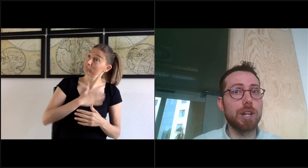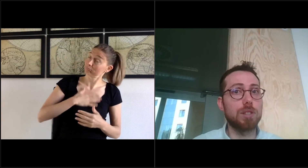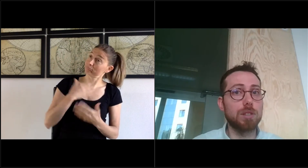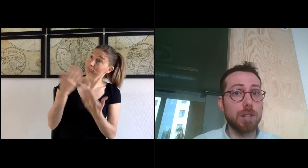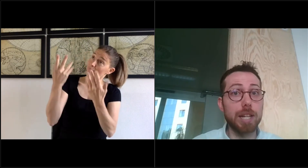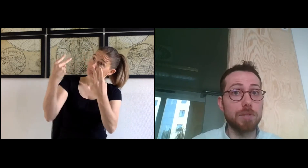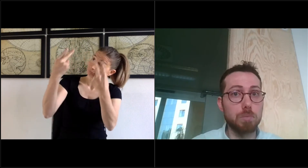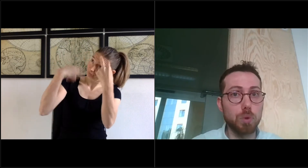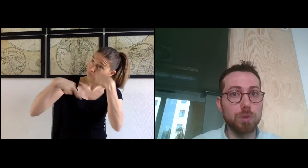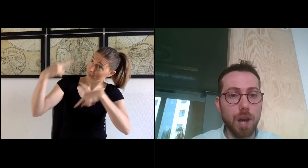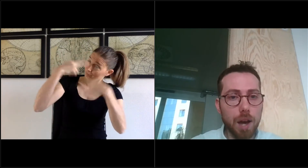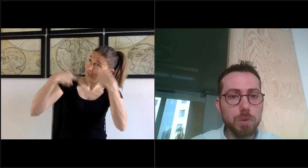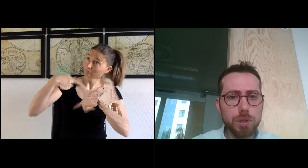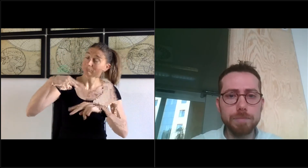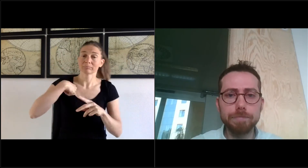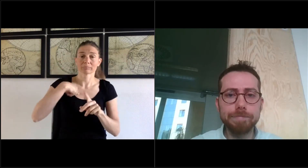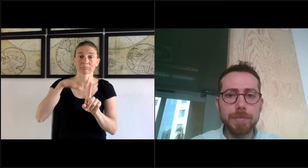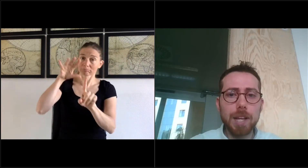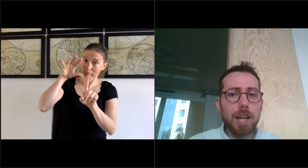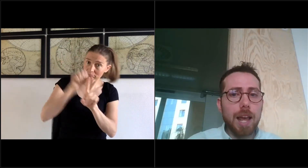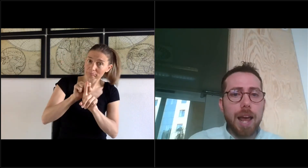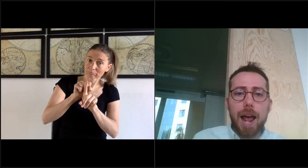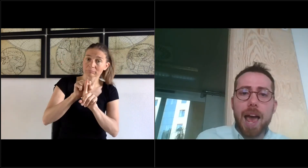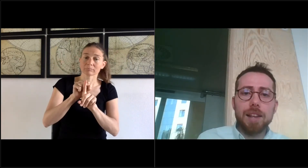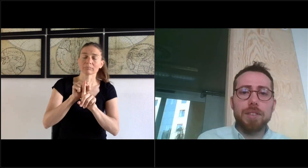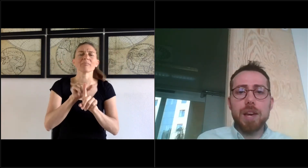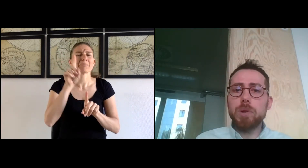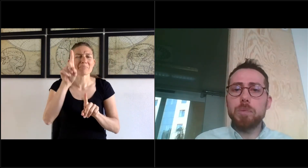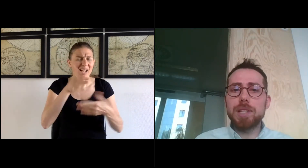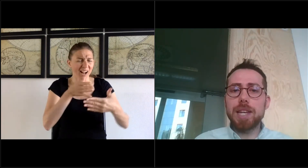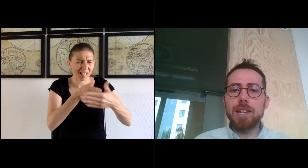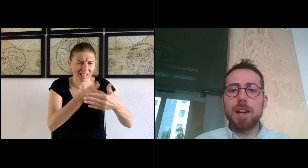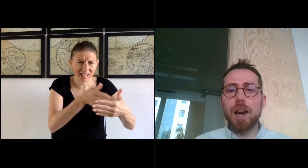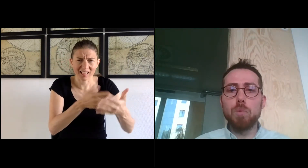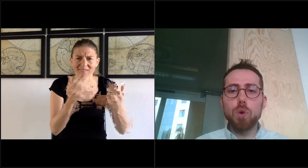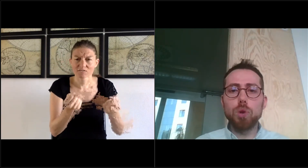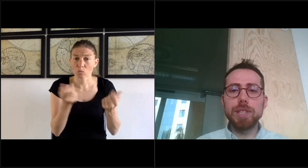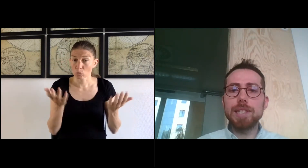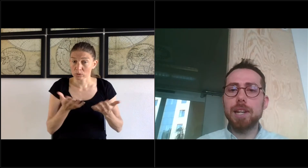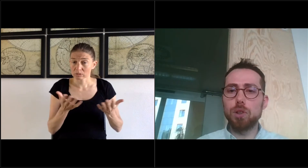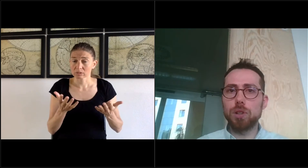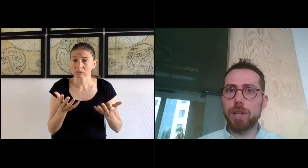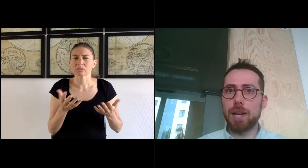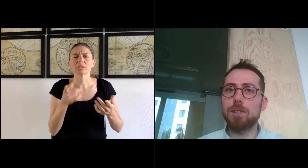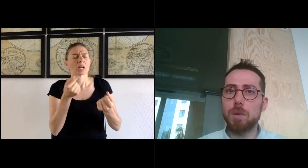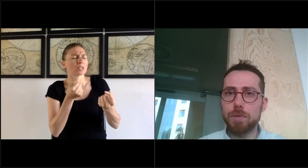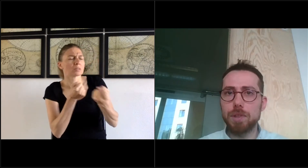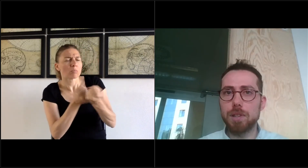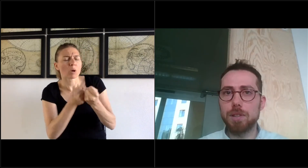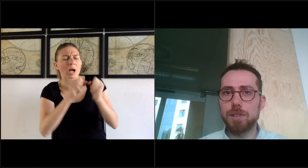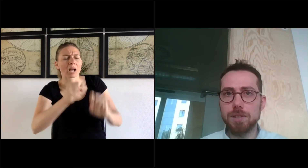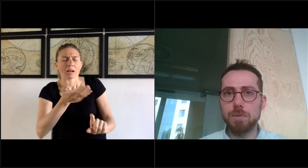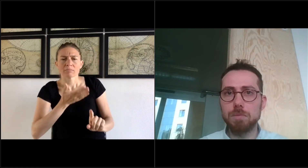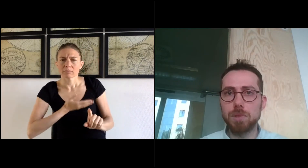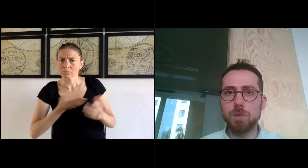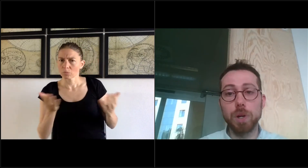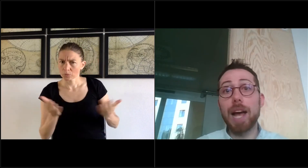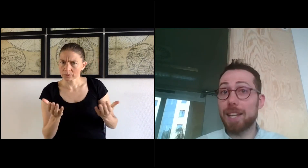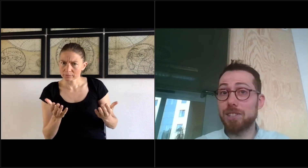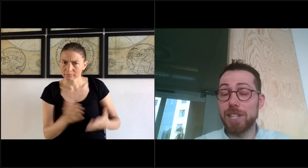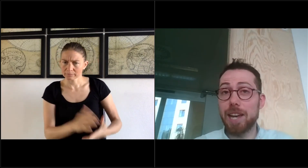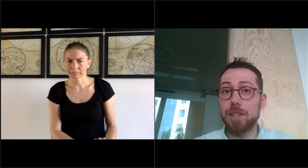getting the right kind of support afterwards. And then we will be taking a more detailed look at some of the